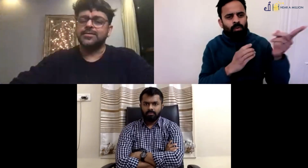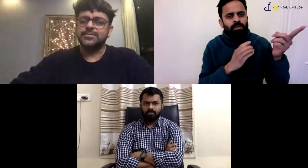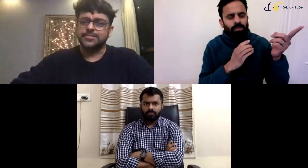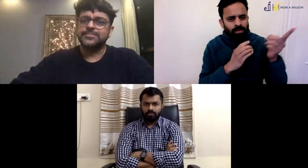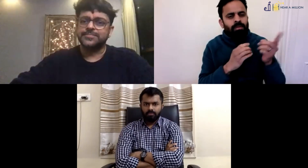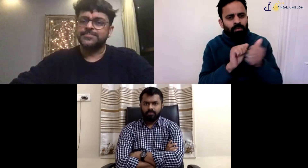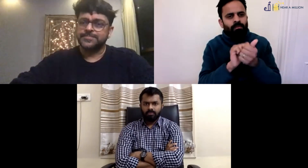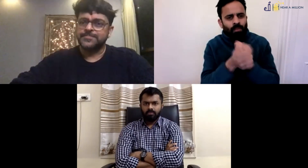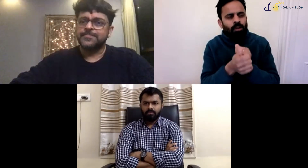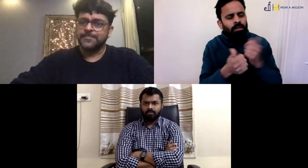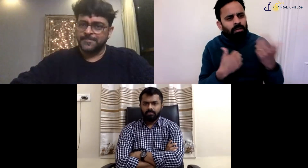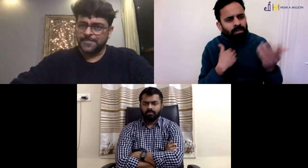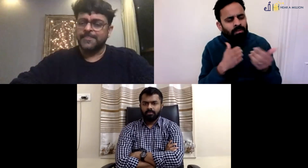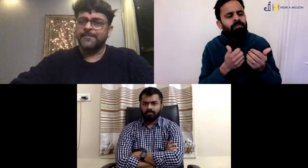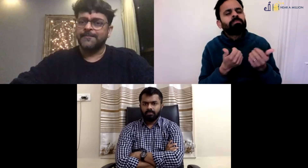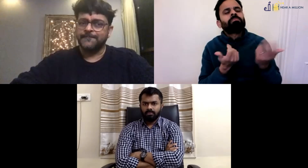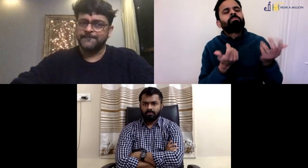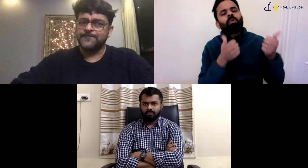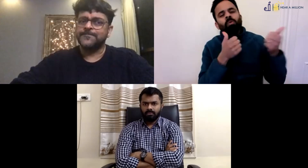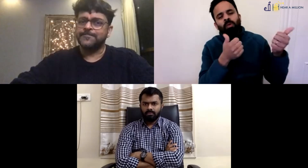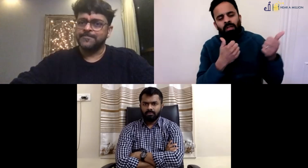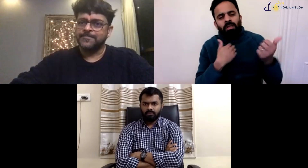in Denmark for a fellowship.